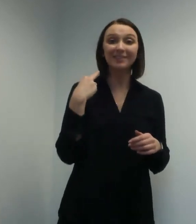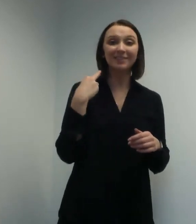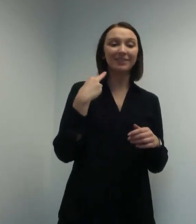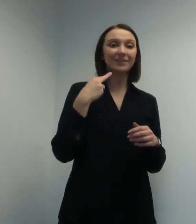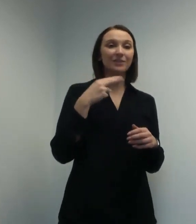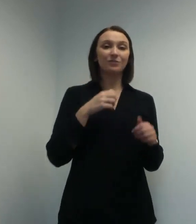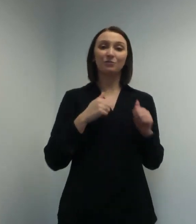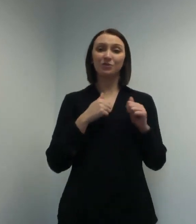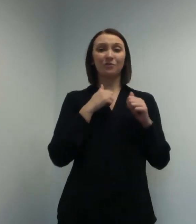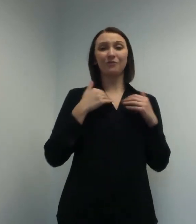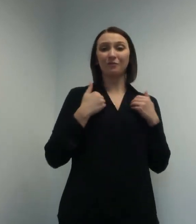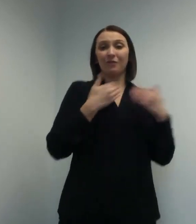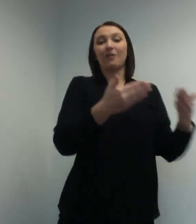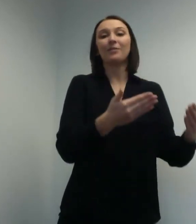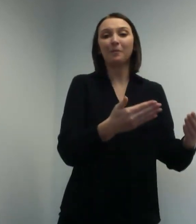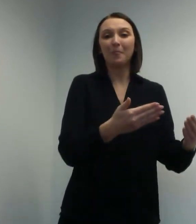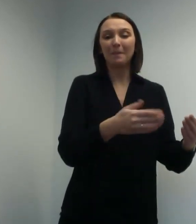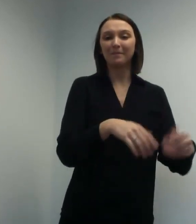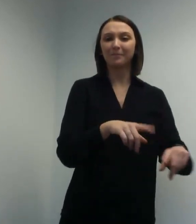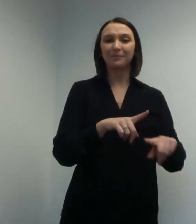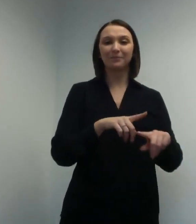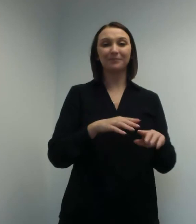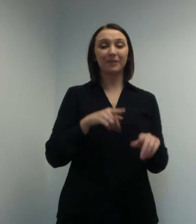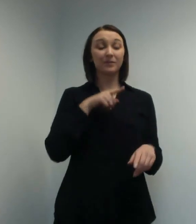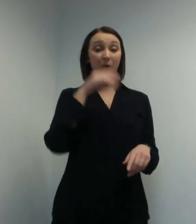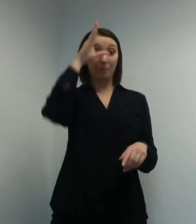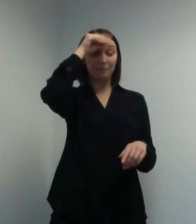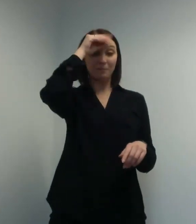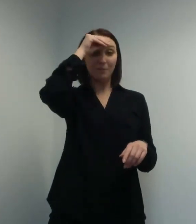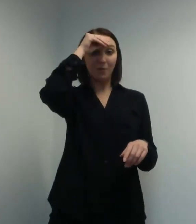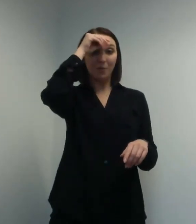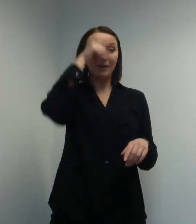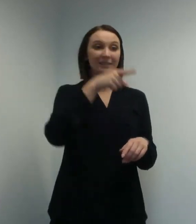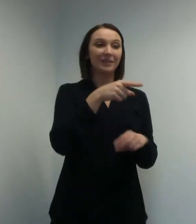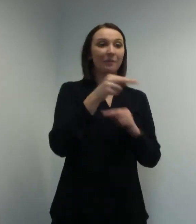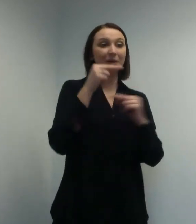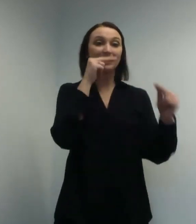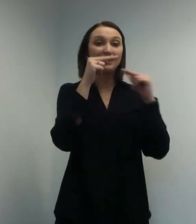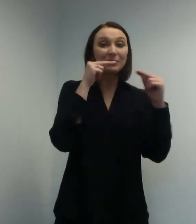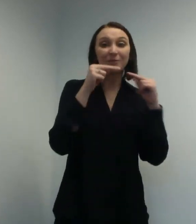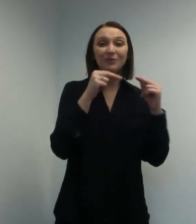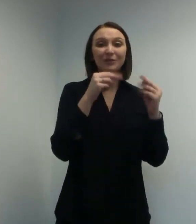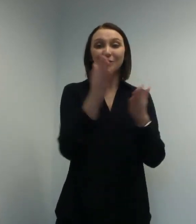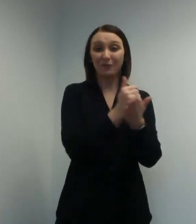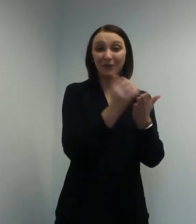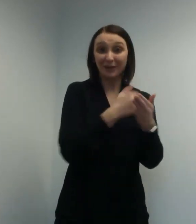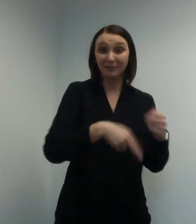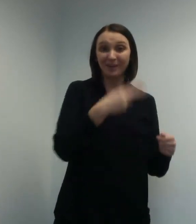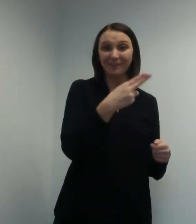by the time they're adults, whether they're negotiating a raise or even asking someone out on a date, they're habituated to